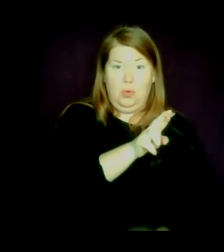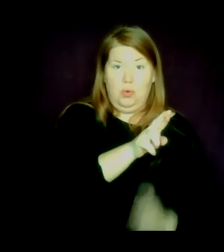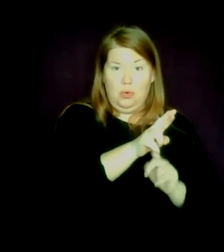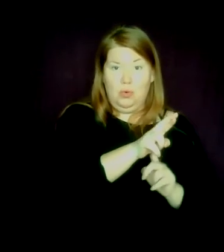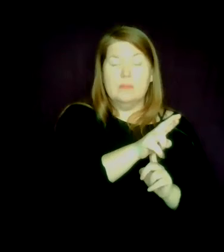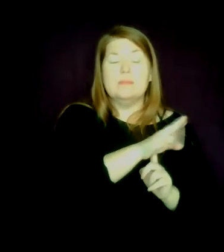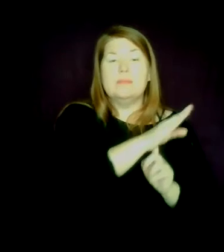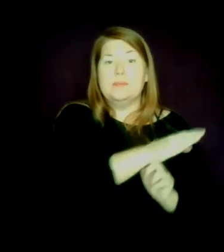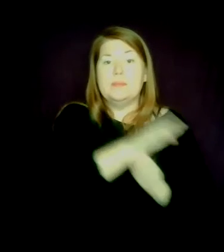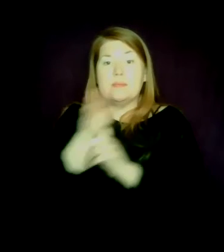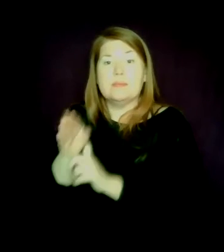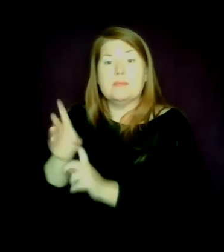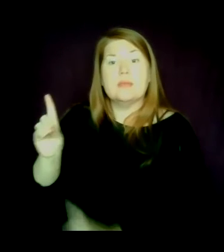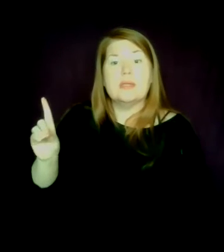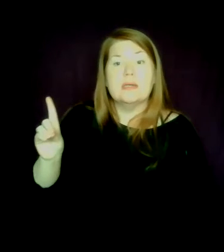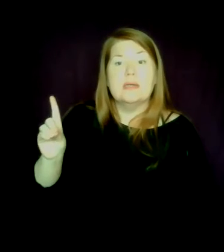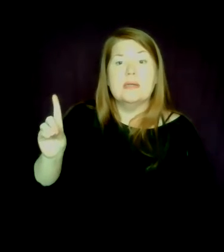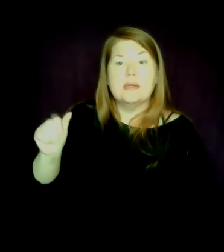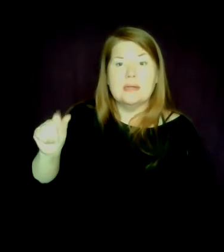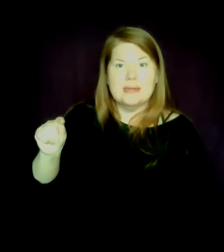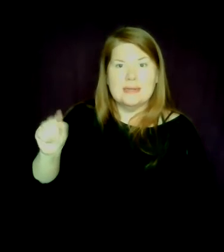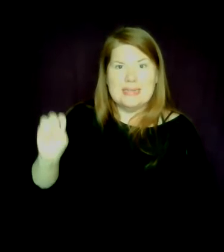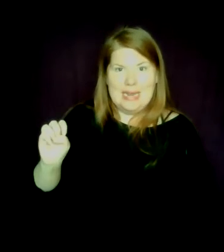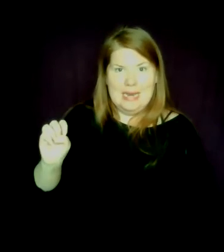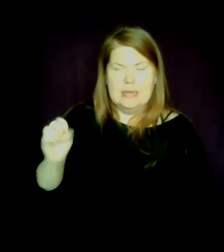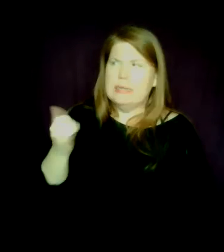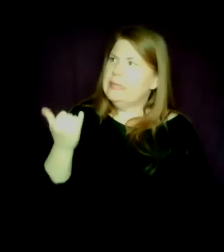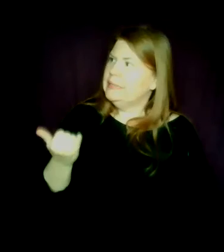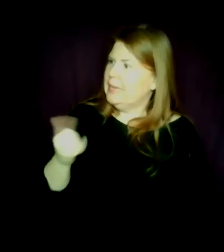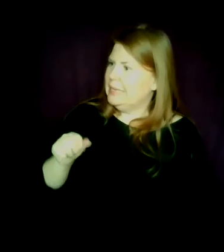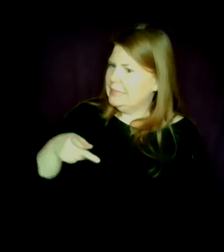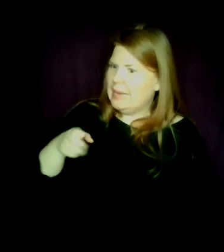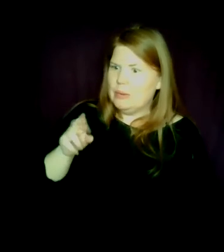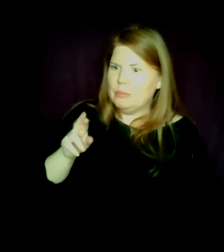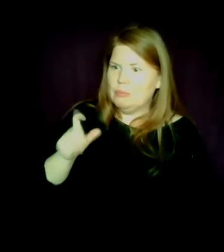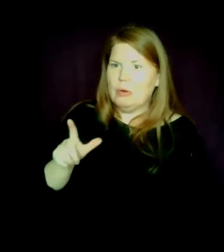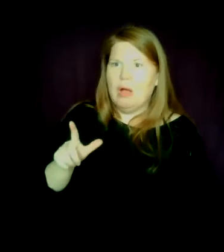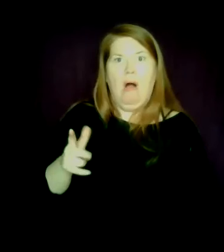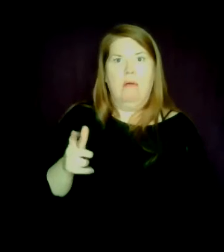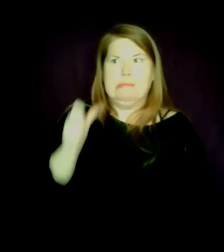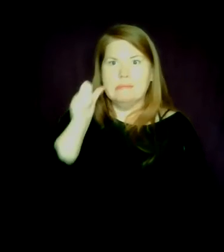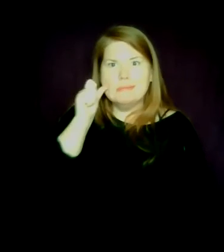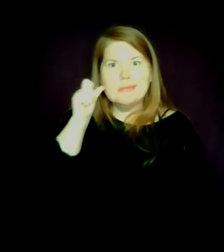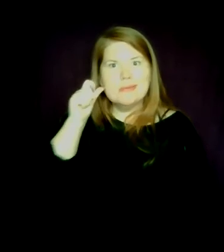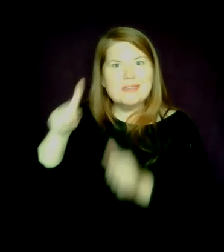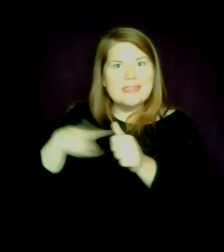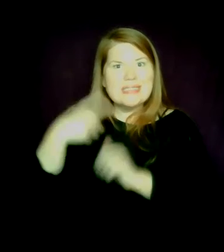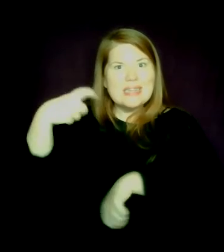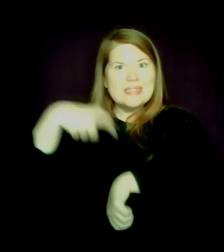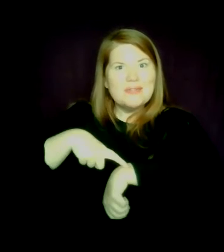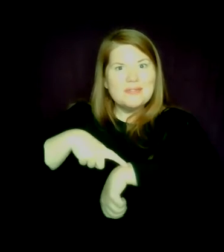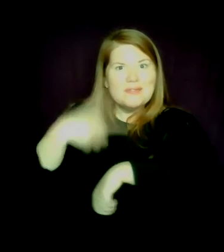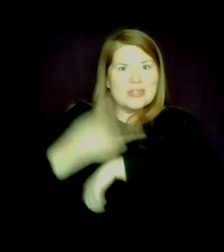and the date is April. We're in April now, guys. Yesterday was the first day in April.